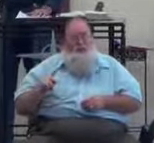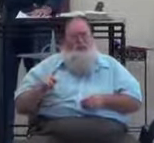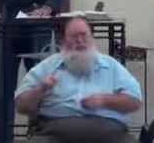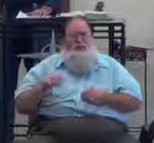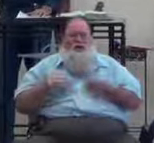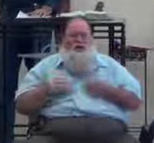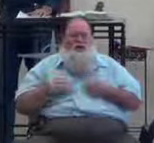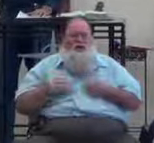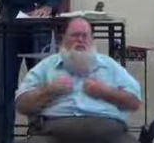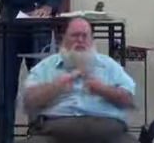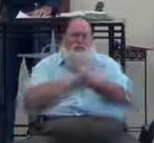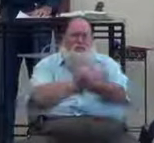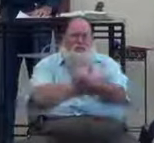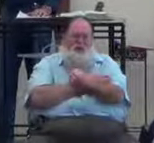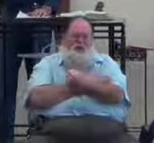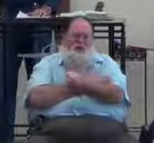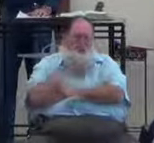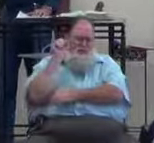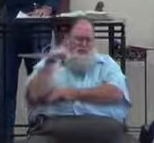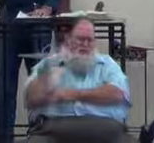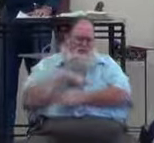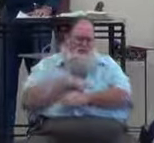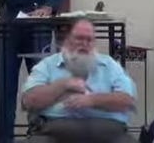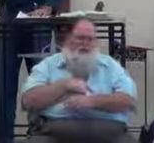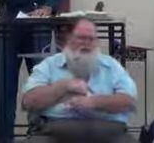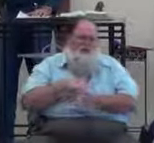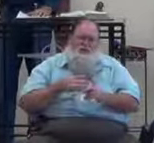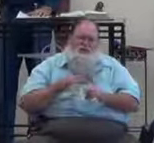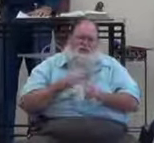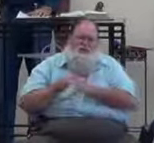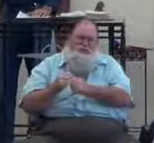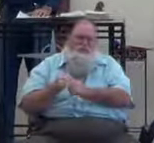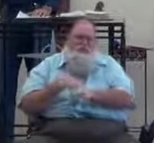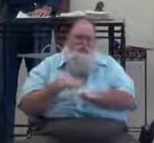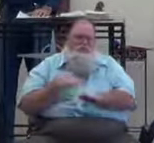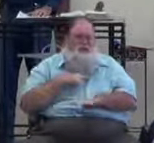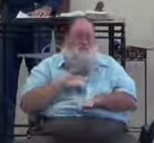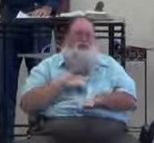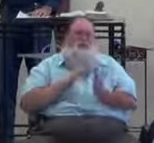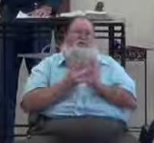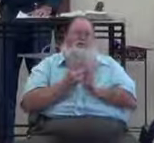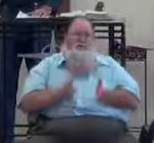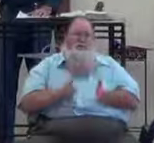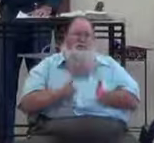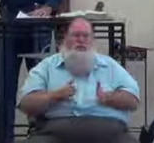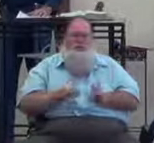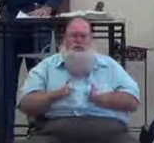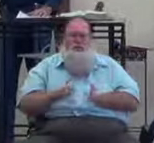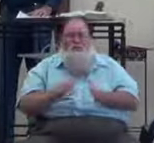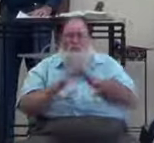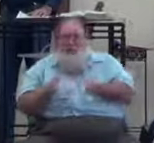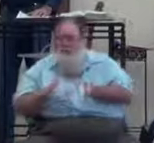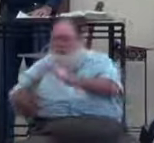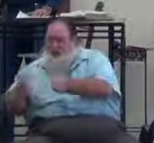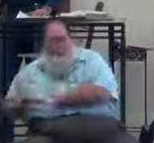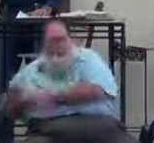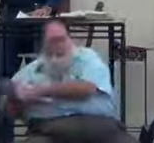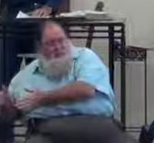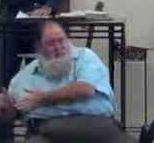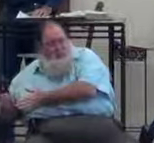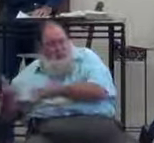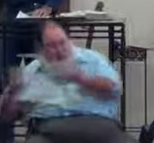Christians and persecute us, go from house to house, would it not scare us to death? It would